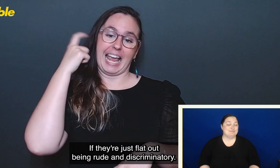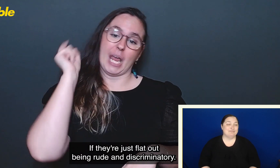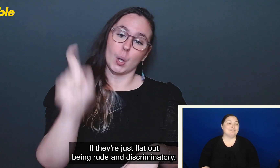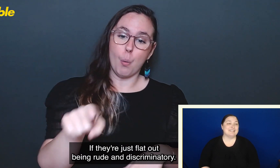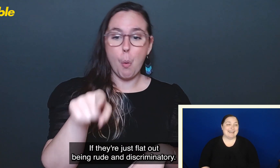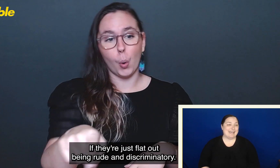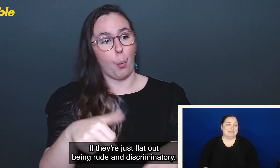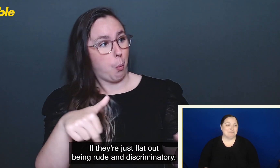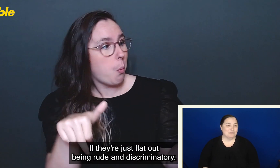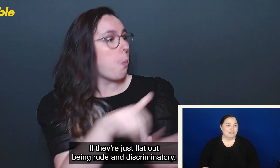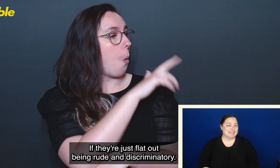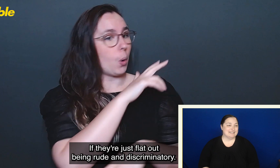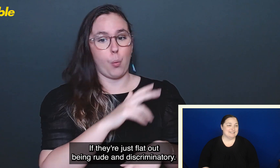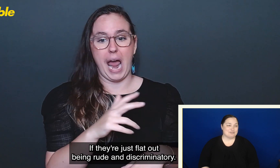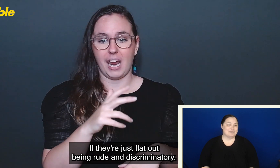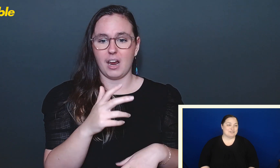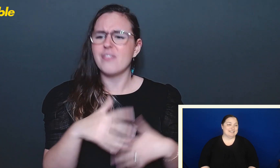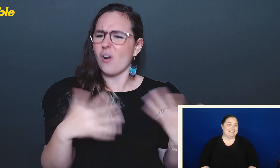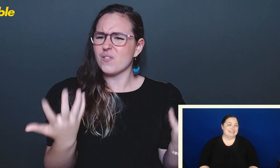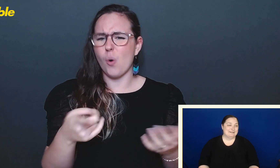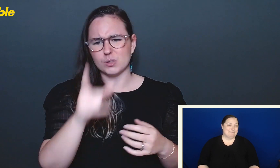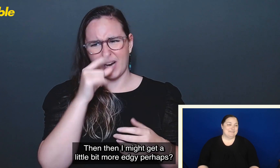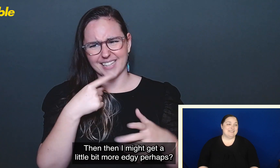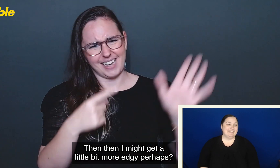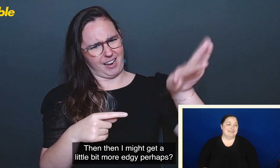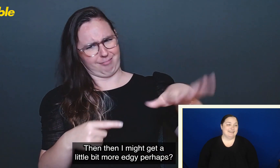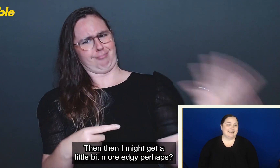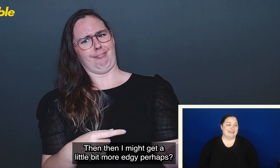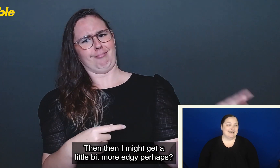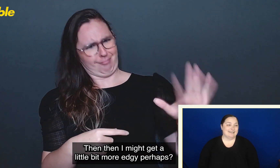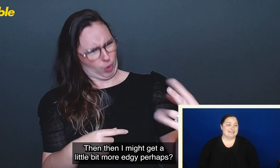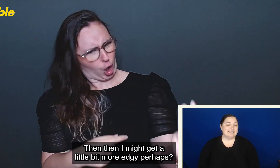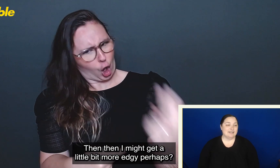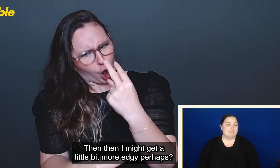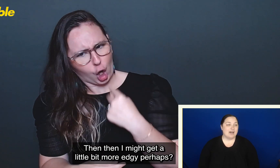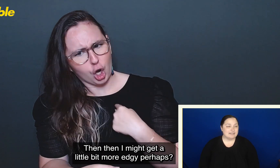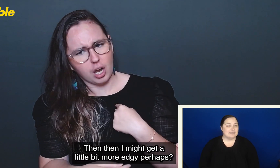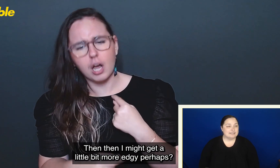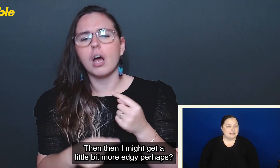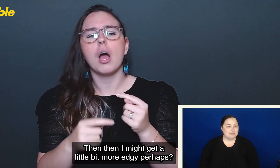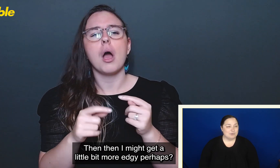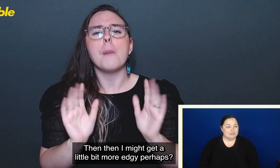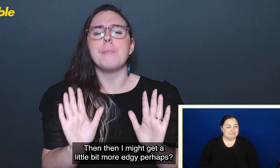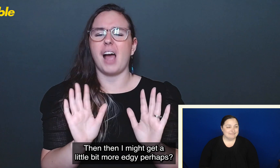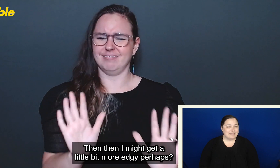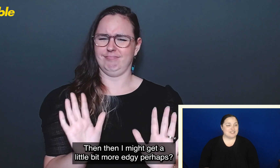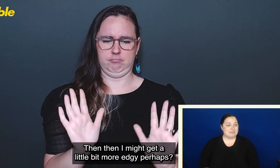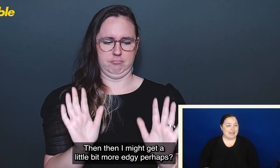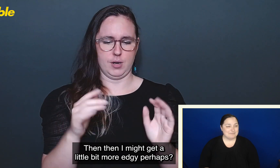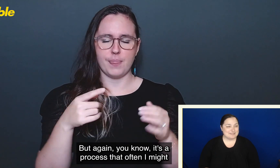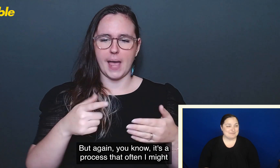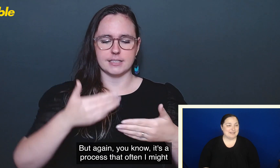just flat out being rude and discriminatory, then I might get a little bit more